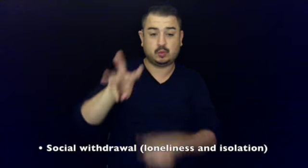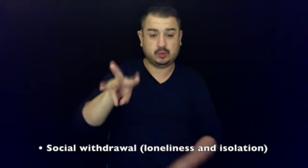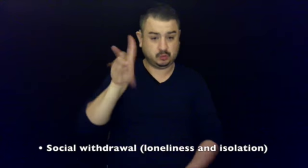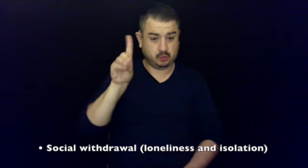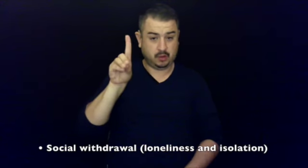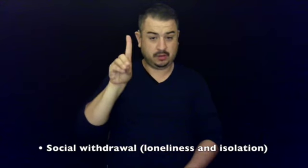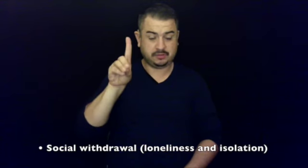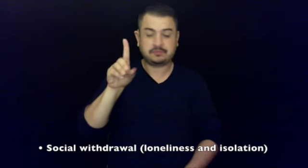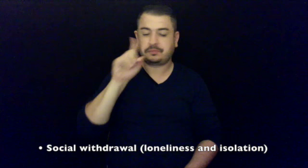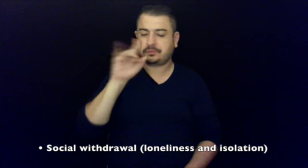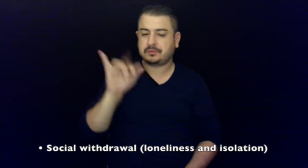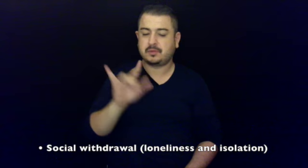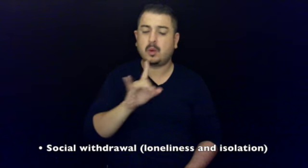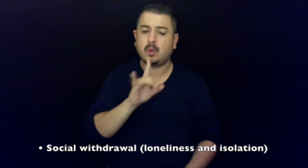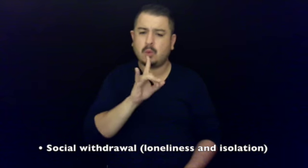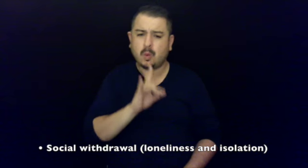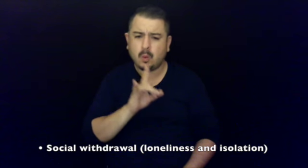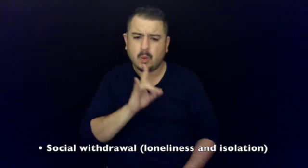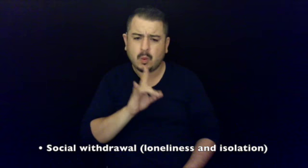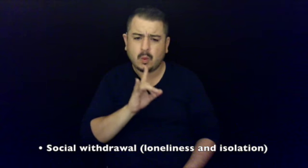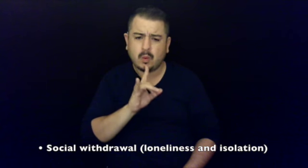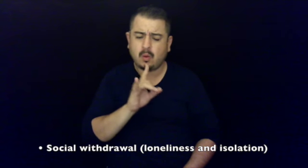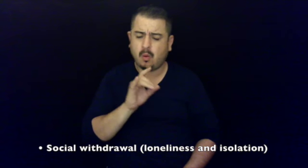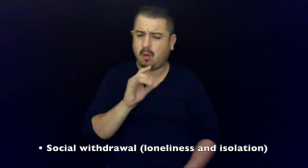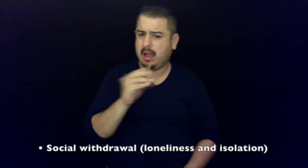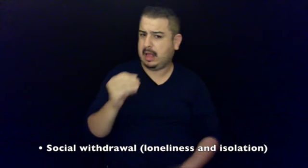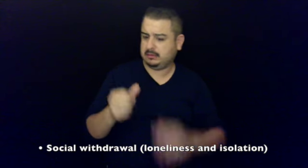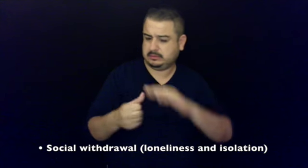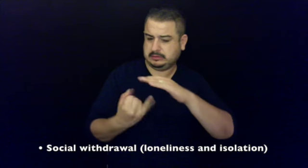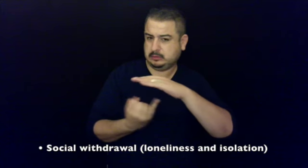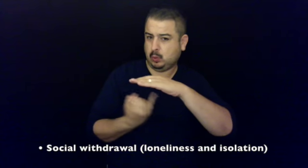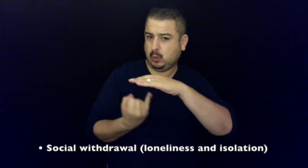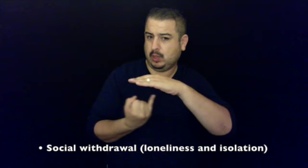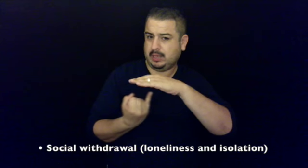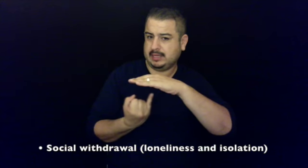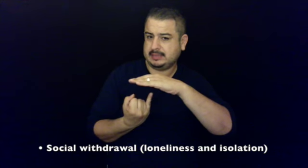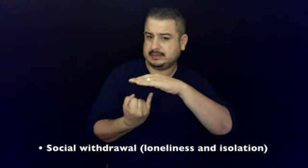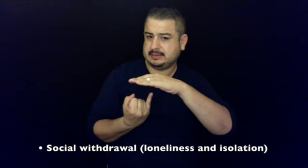social withdrawal, loneliness and isolation.